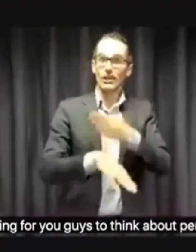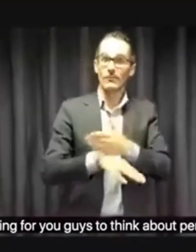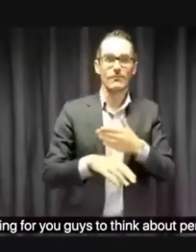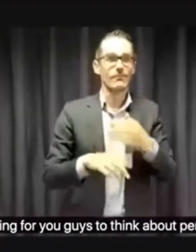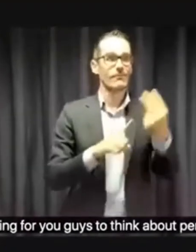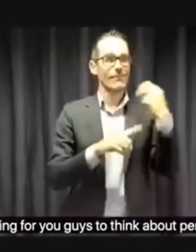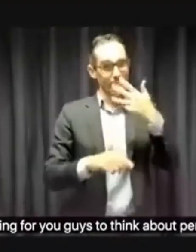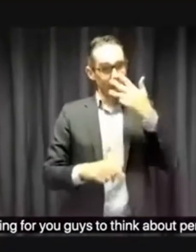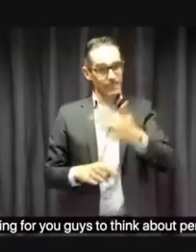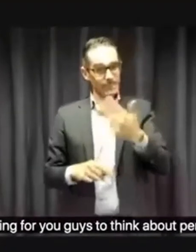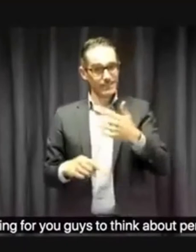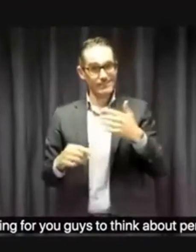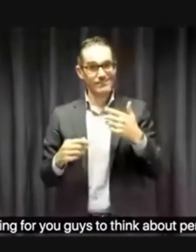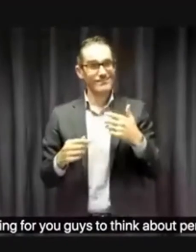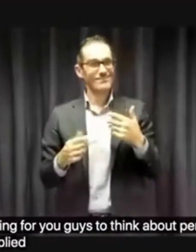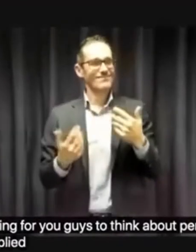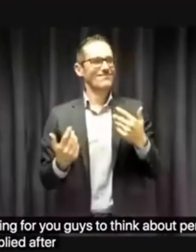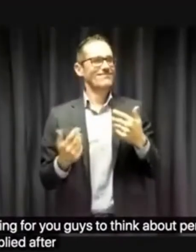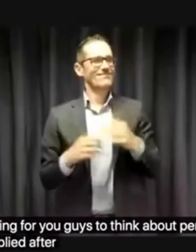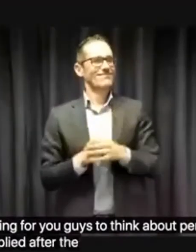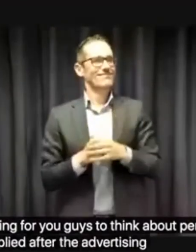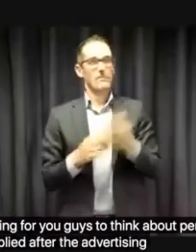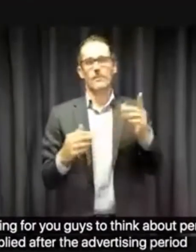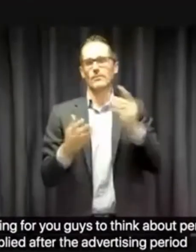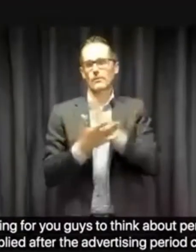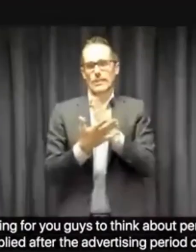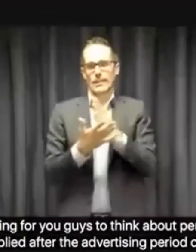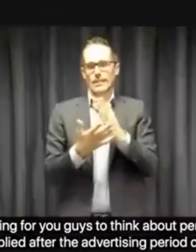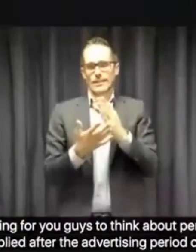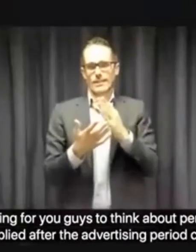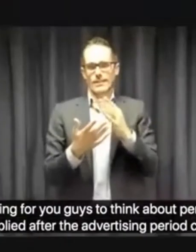period closed, and I got the job, and I was 19.